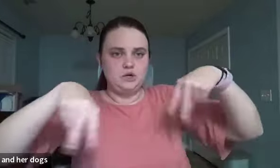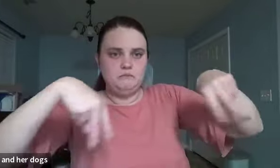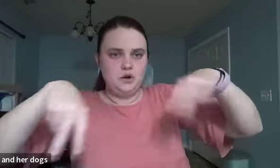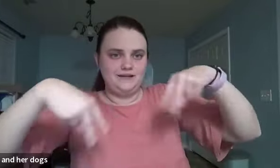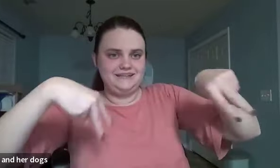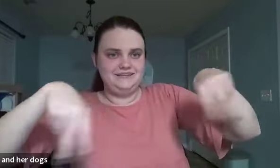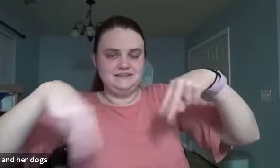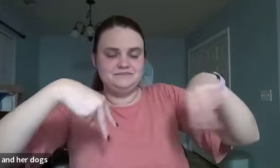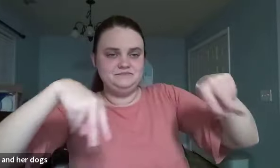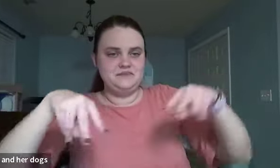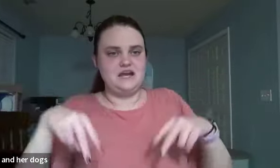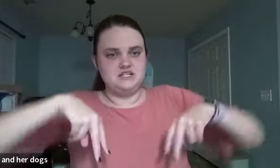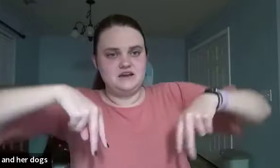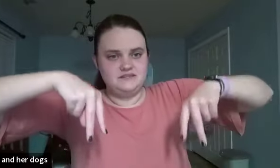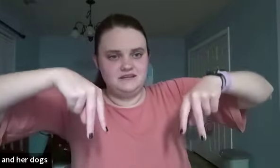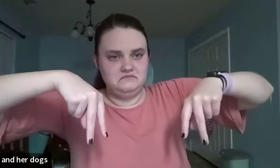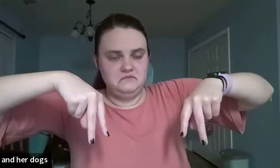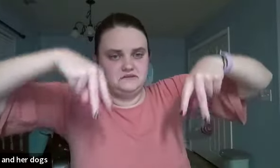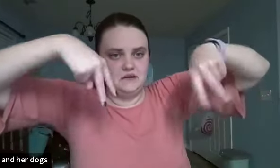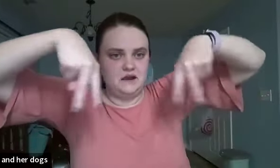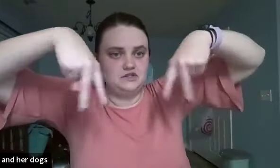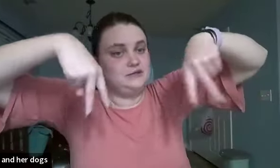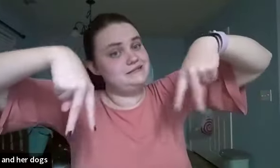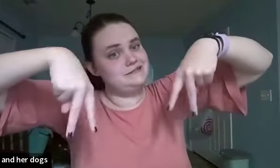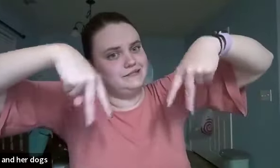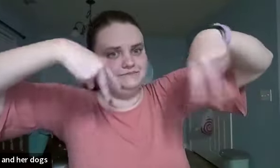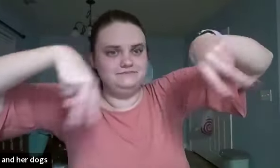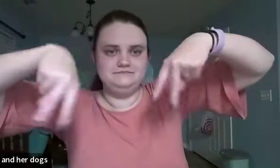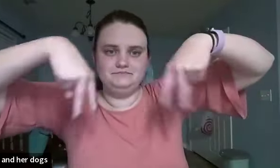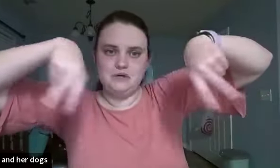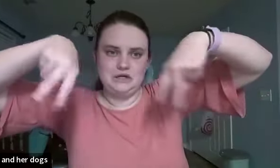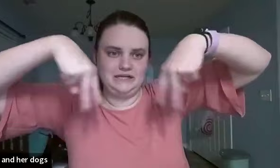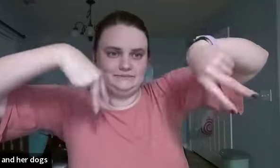lower party. I just have to lift it up higher so you guys can see it. Party.